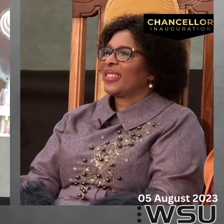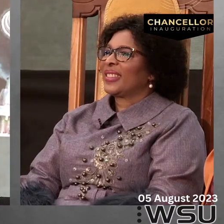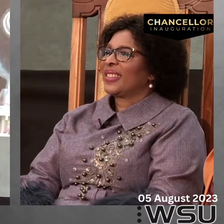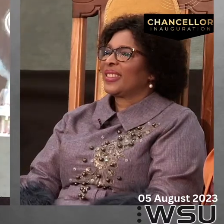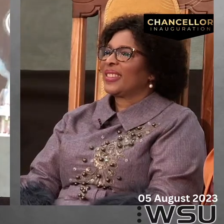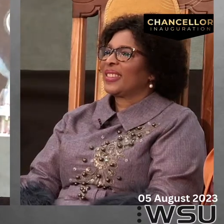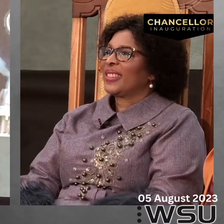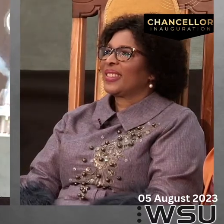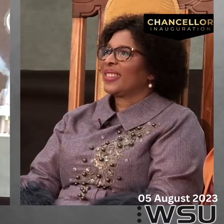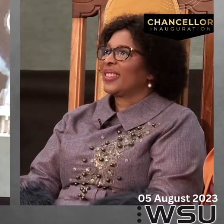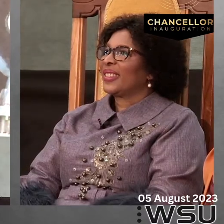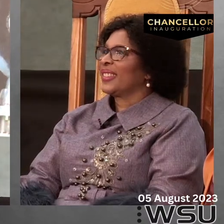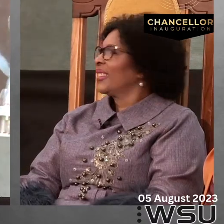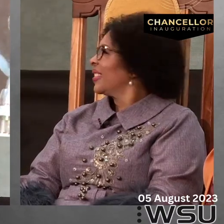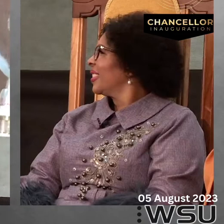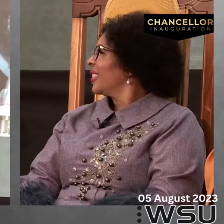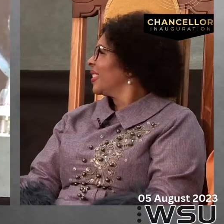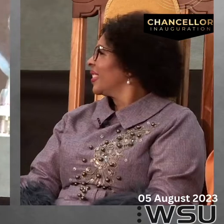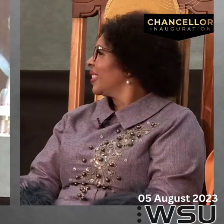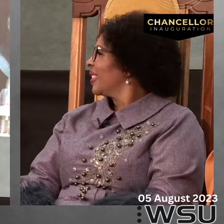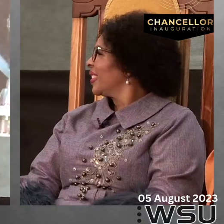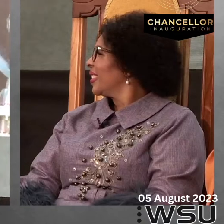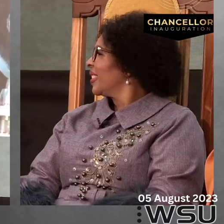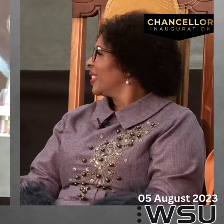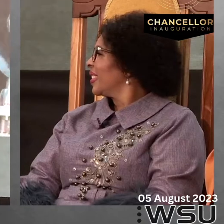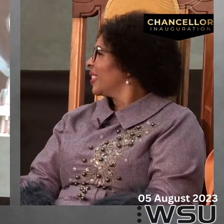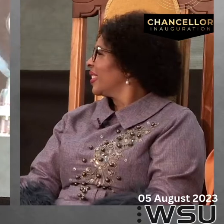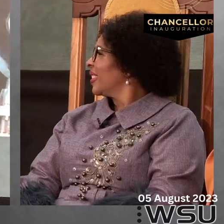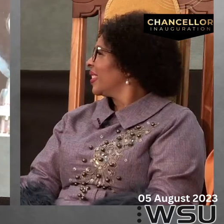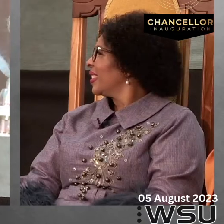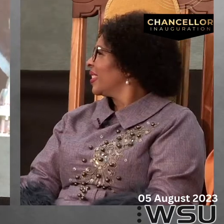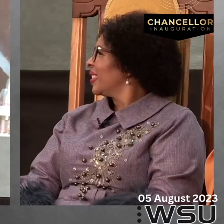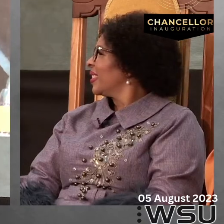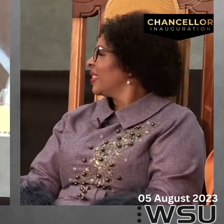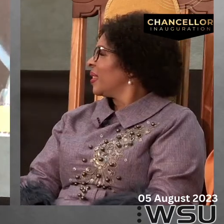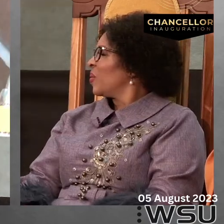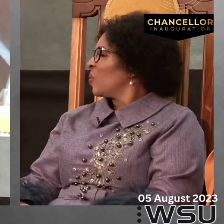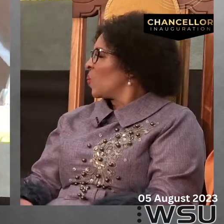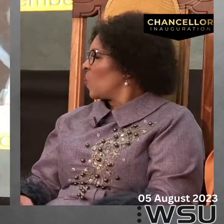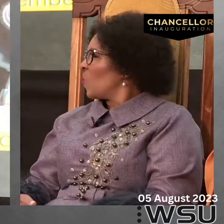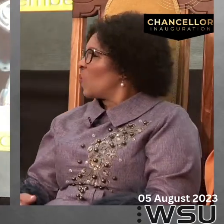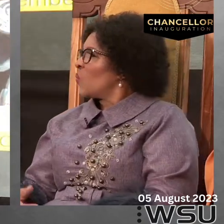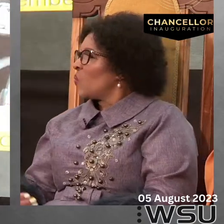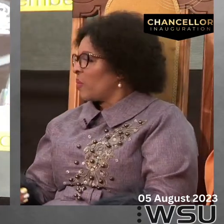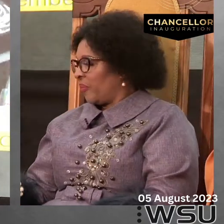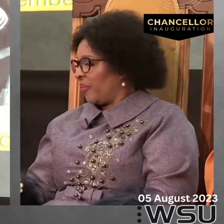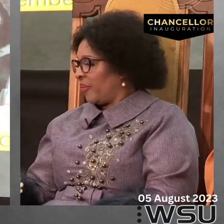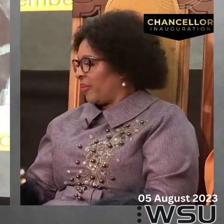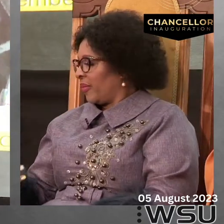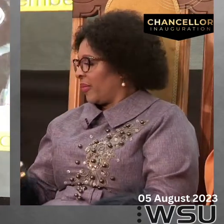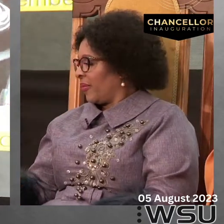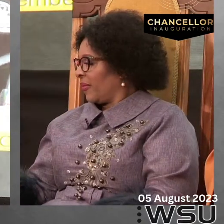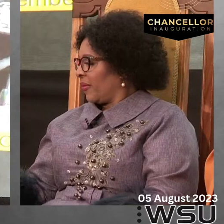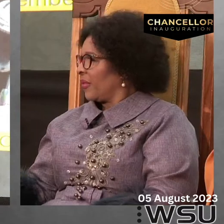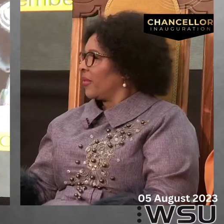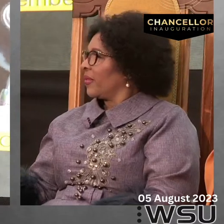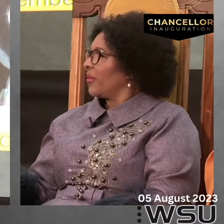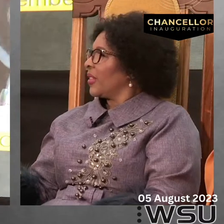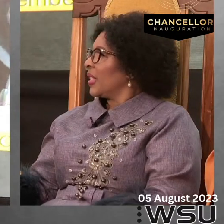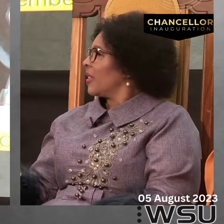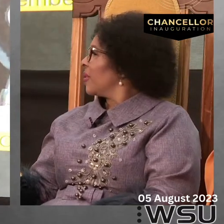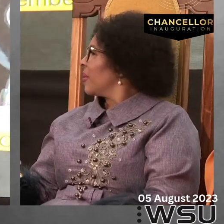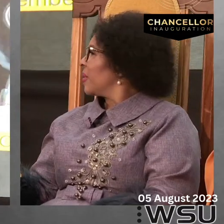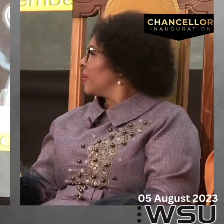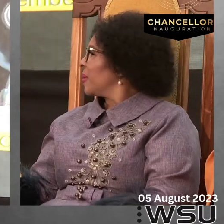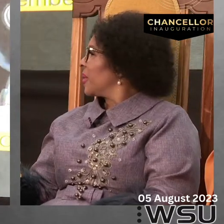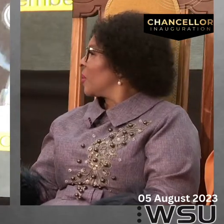to My True Self, which was launched in October 2022. In 2011, she played a key role as one of the leaders